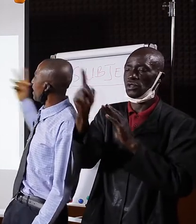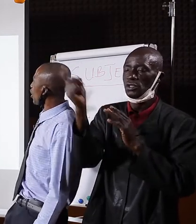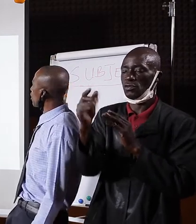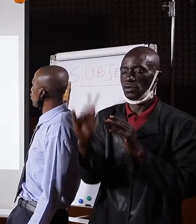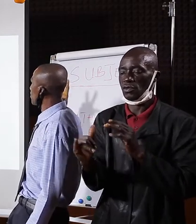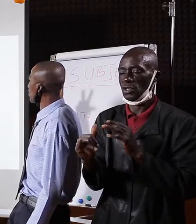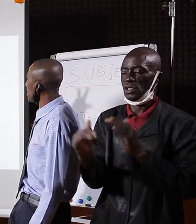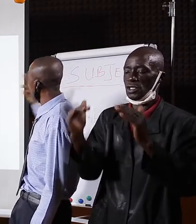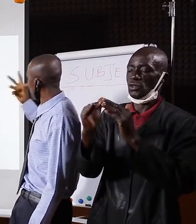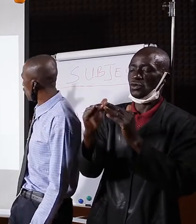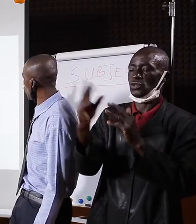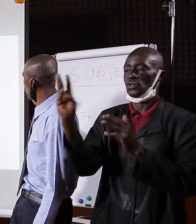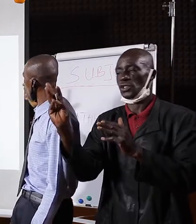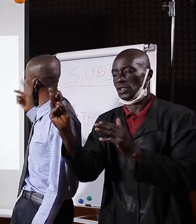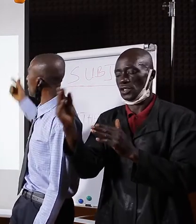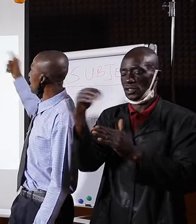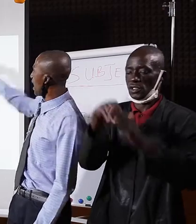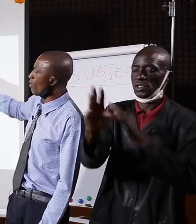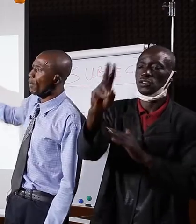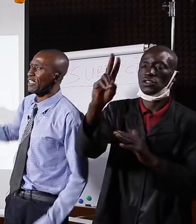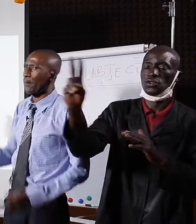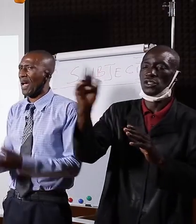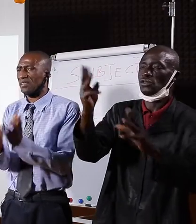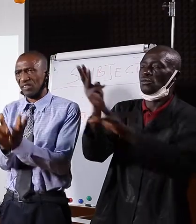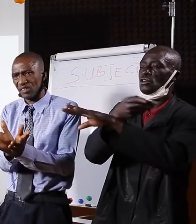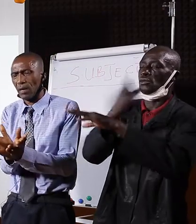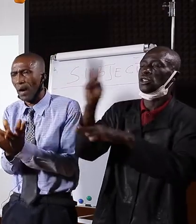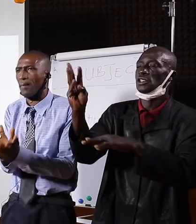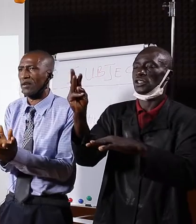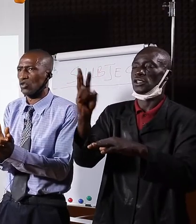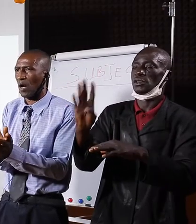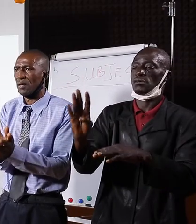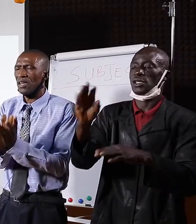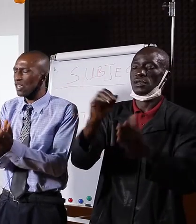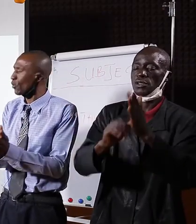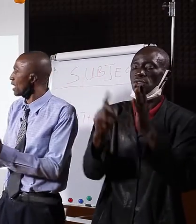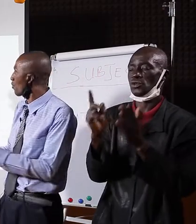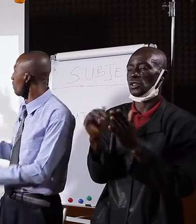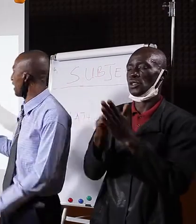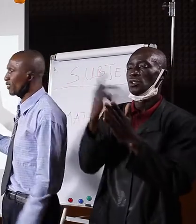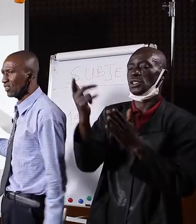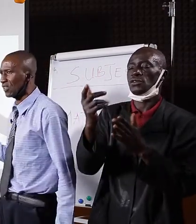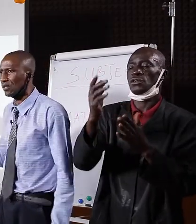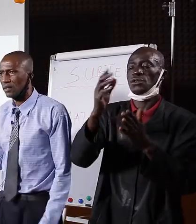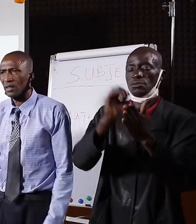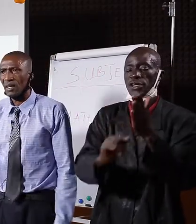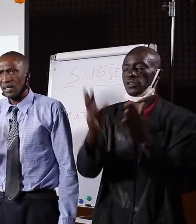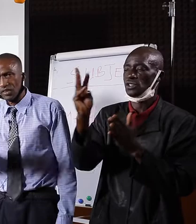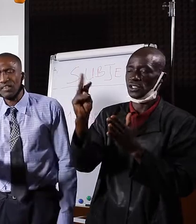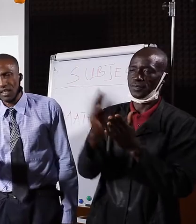Then equals to 16 in the equation 2. If you multiply 16 by minus 1, it will give you minus